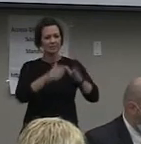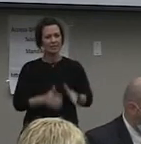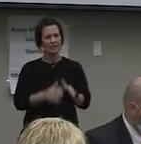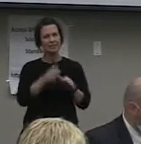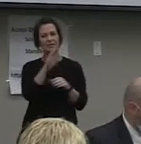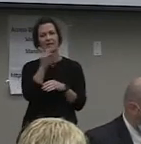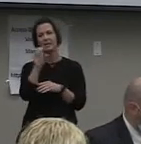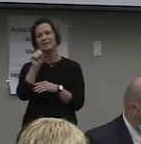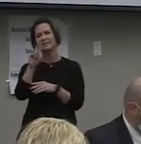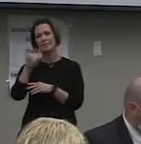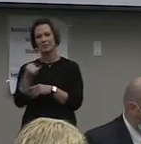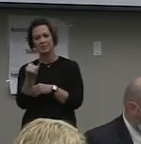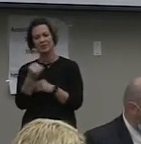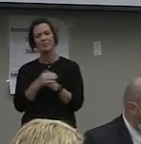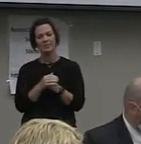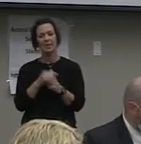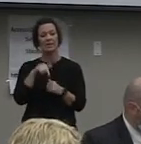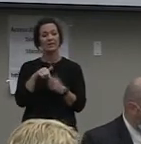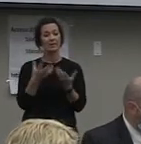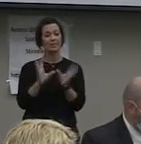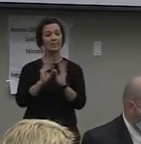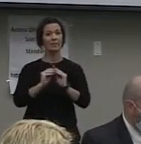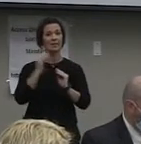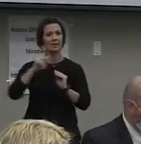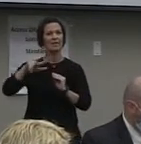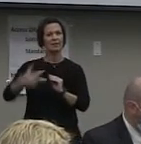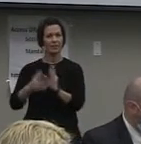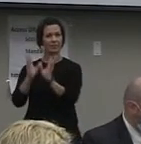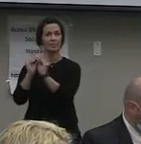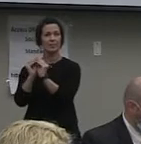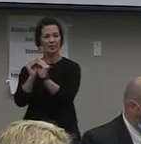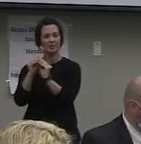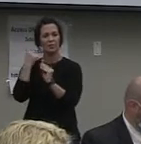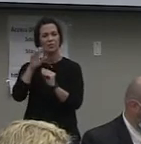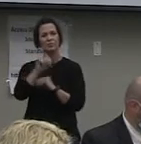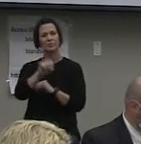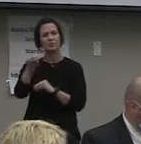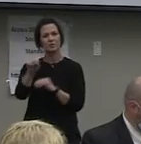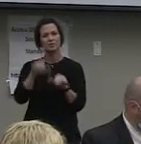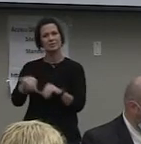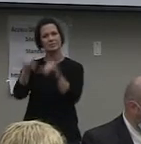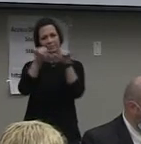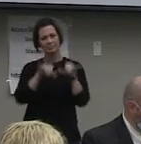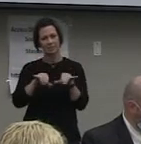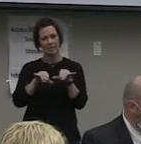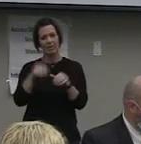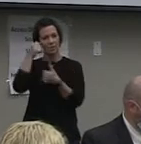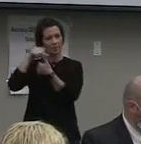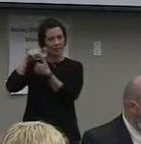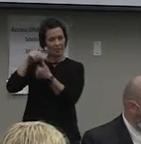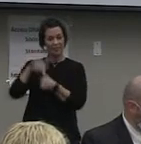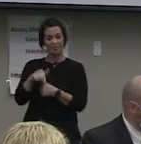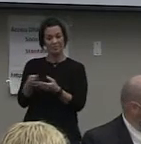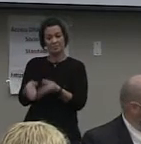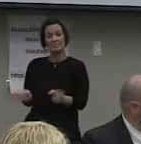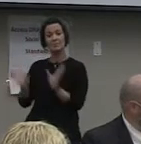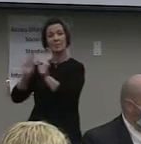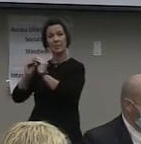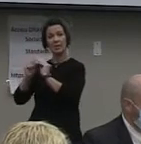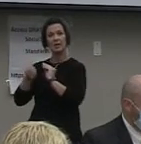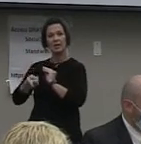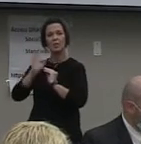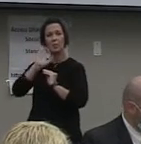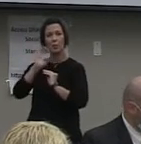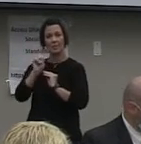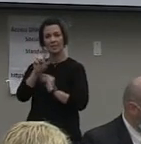BSEE. This public hearing is the third meeting of the Social Studies Standards Review Steering Committee. Please remember that this public meeting is being live-streamed